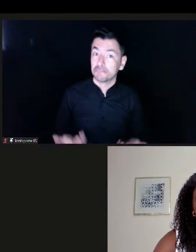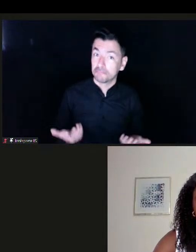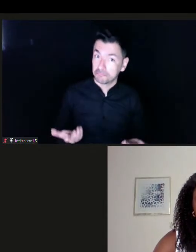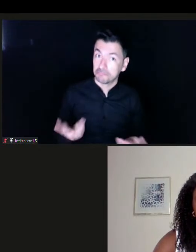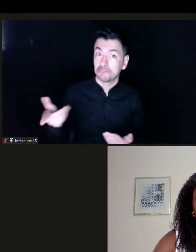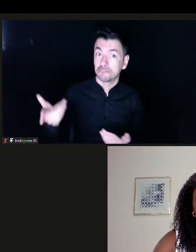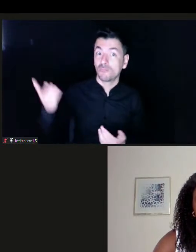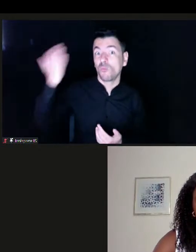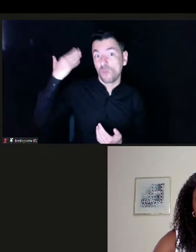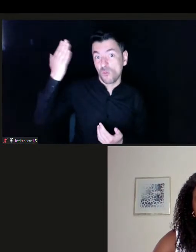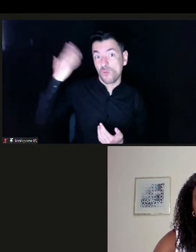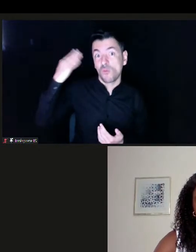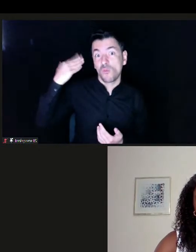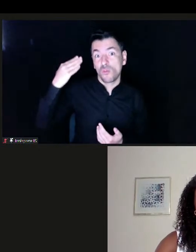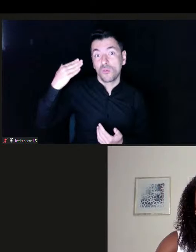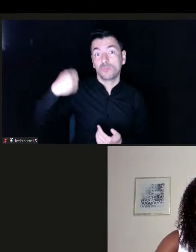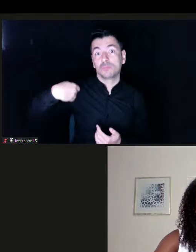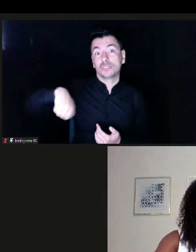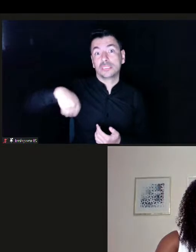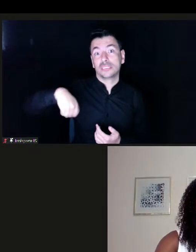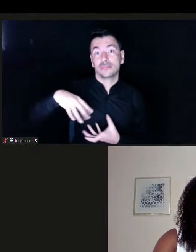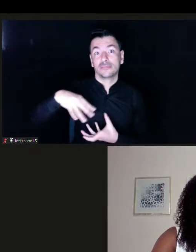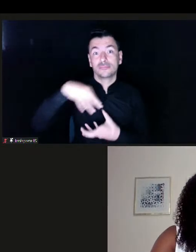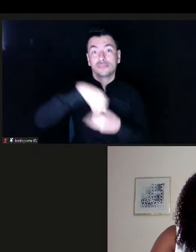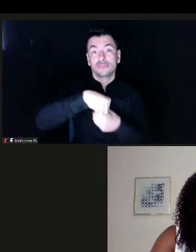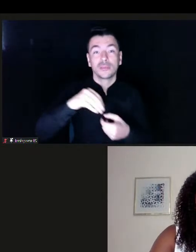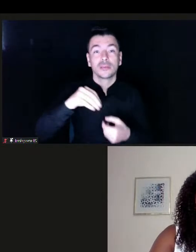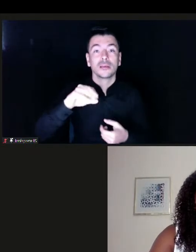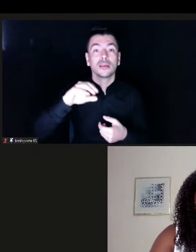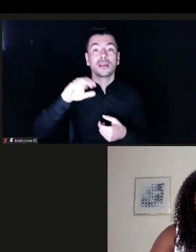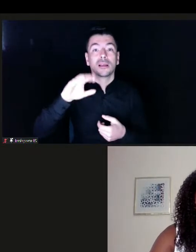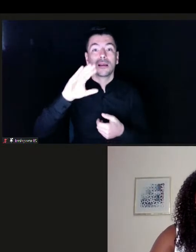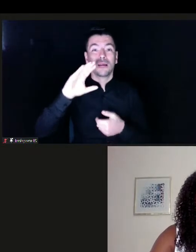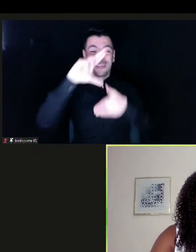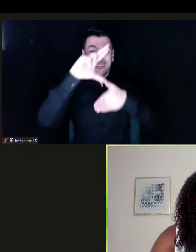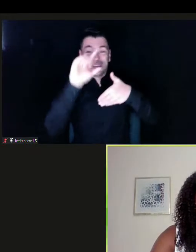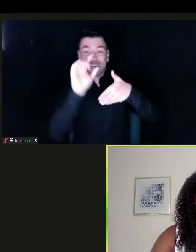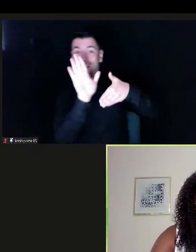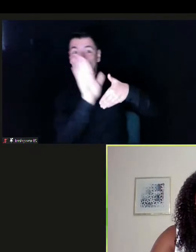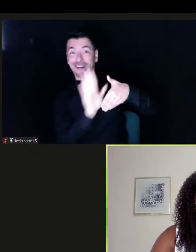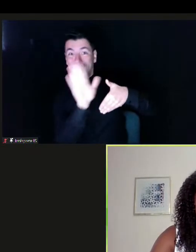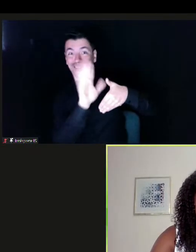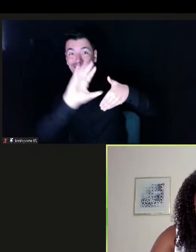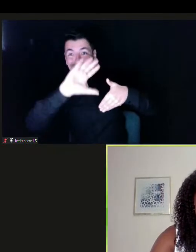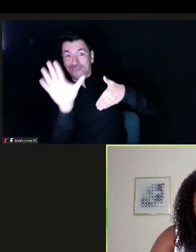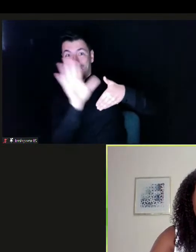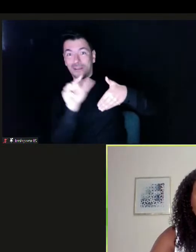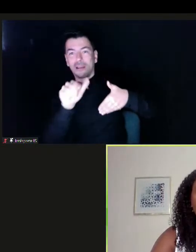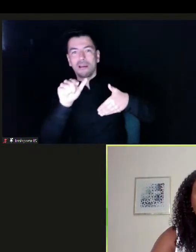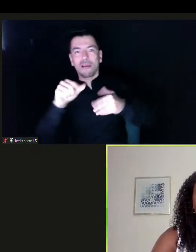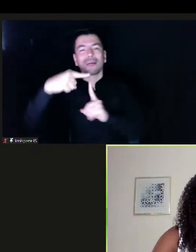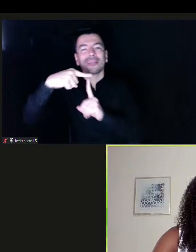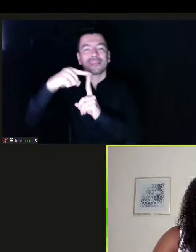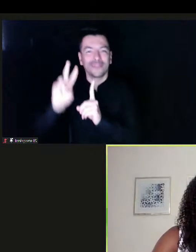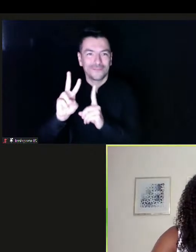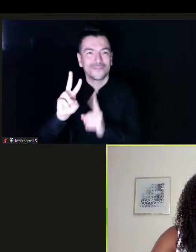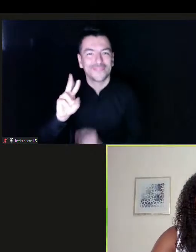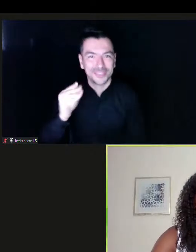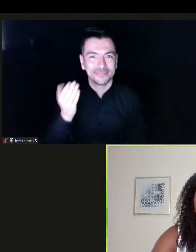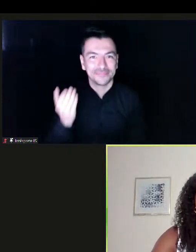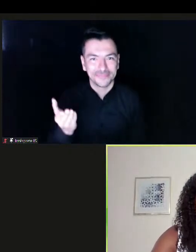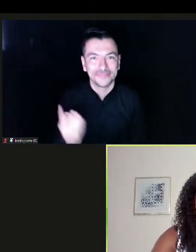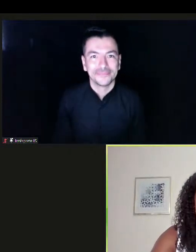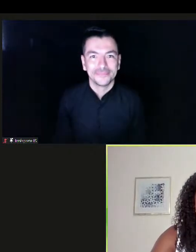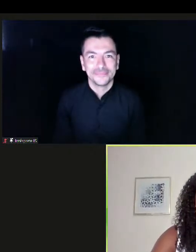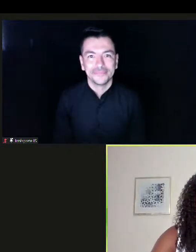the panel. Kemah, please take the floor. Thank you so much, Ms. Chiratori, and of course, good afternoon,